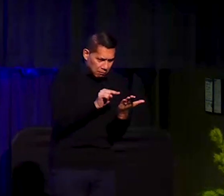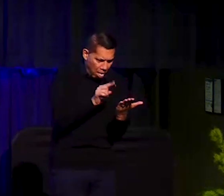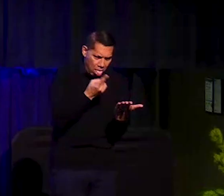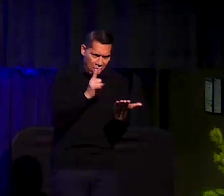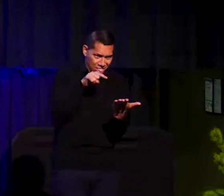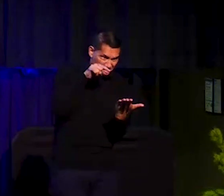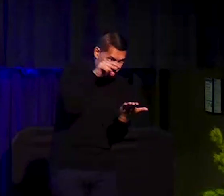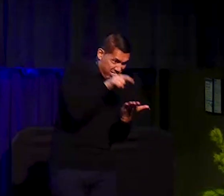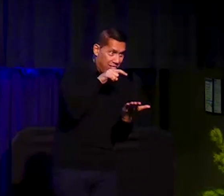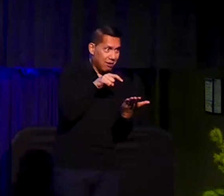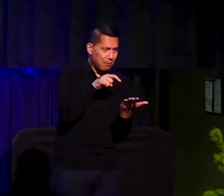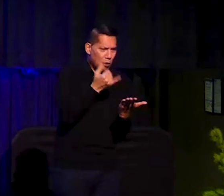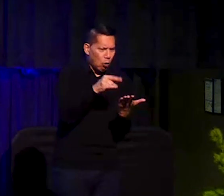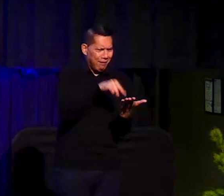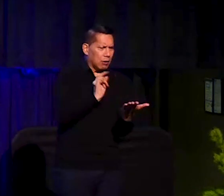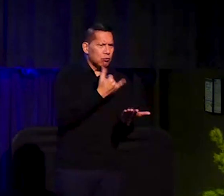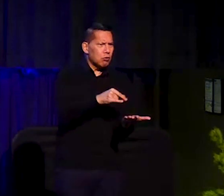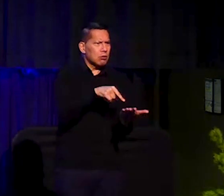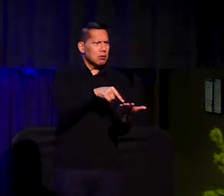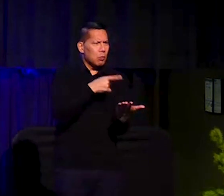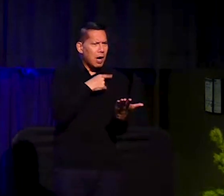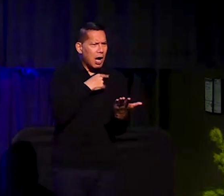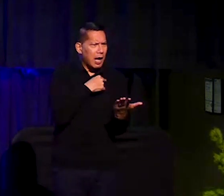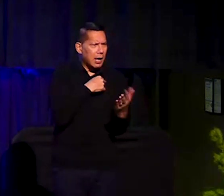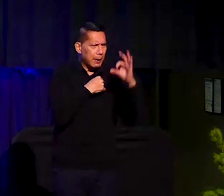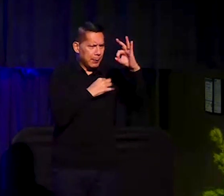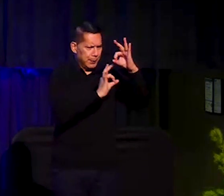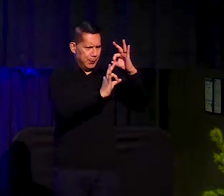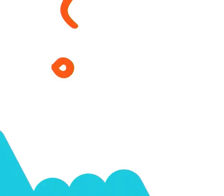button and not the buttons on the other side of it. Why?